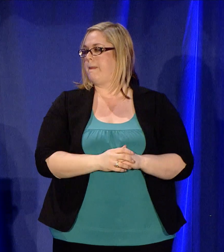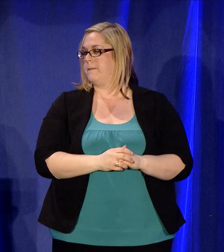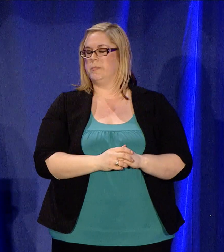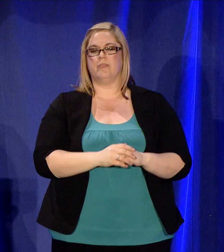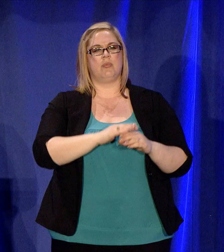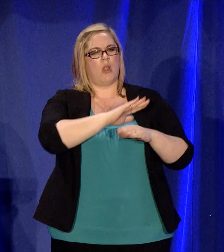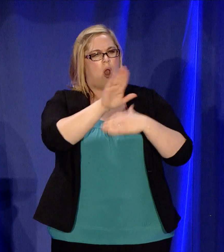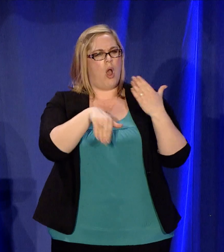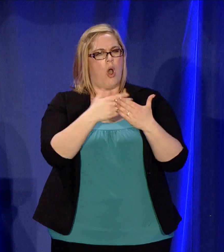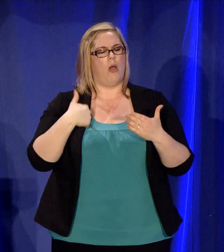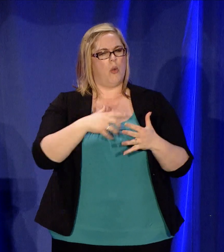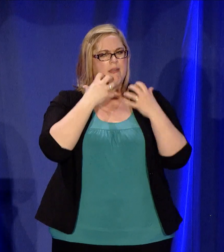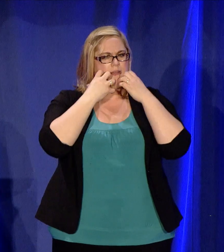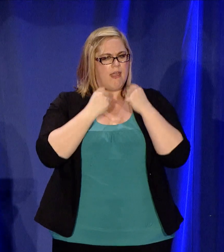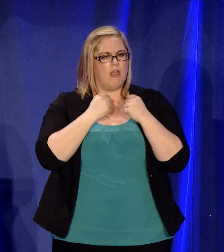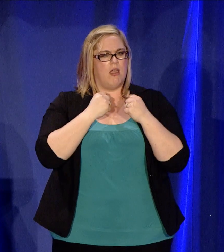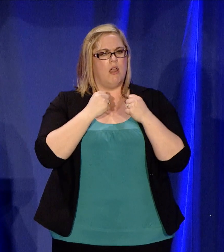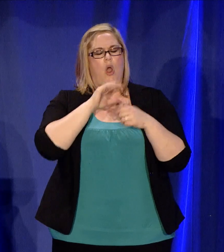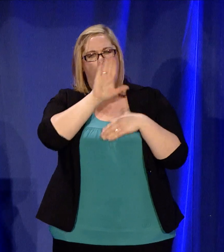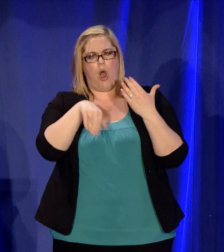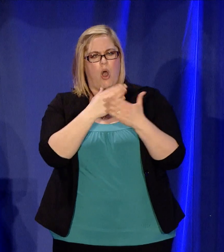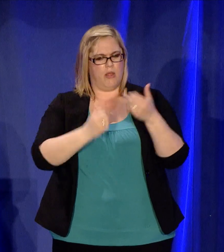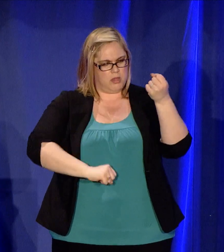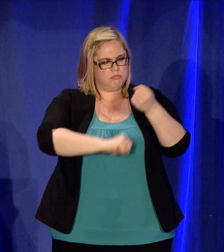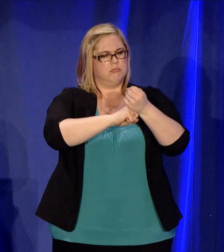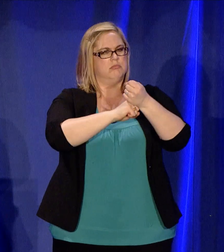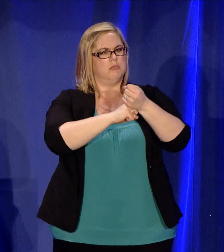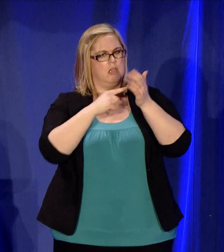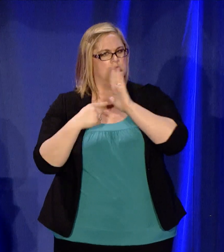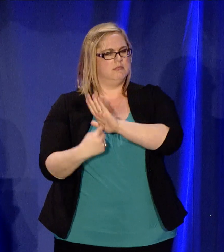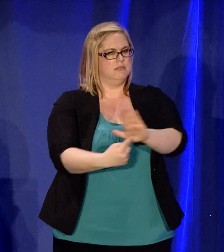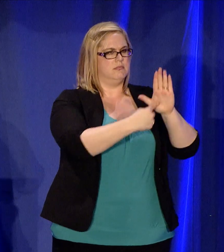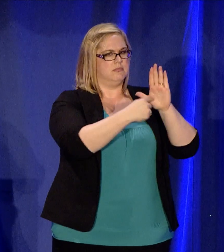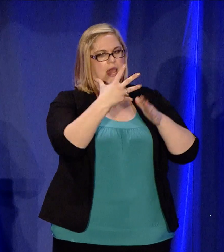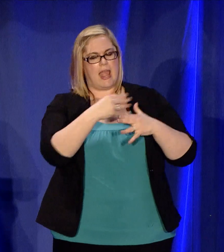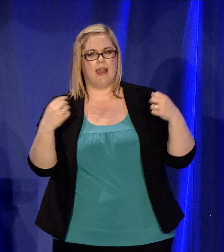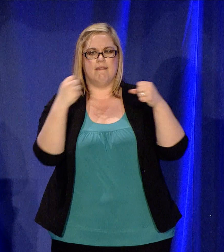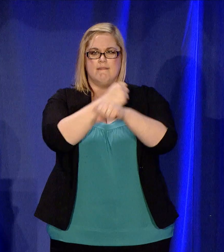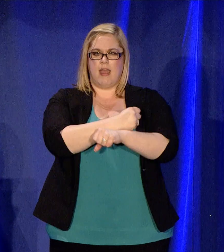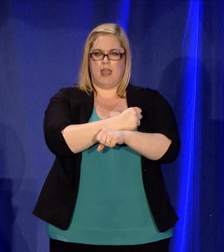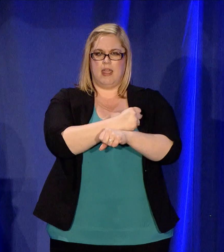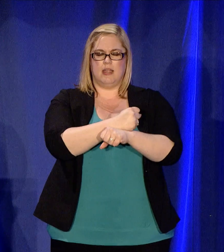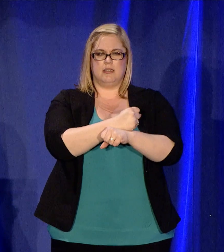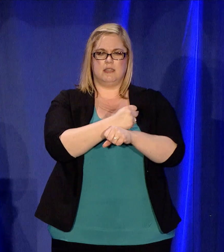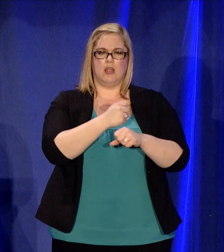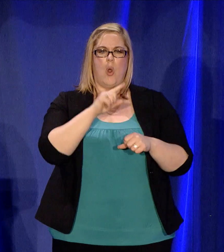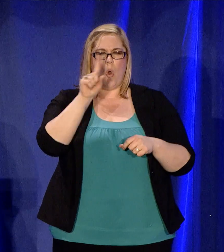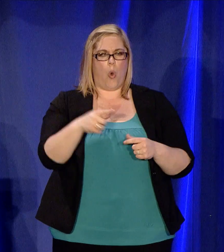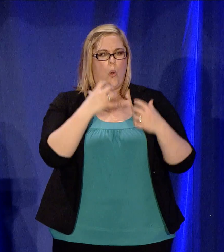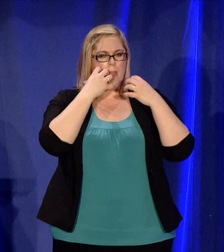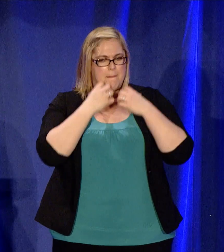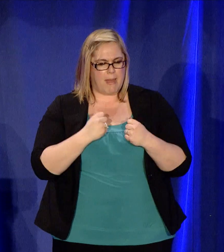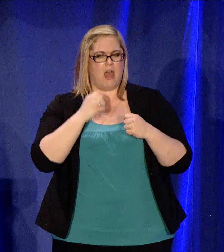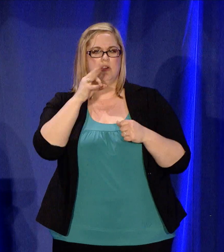All that we care for, all that we stand for and fight for, matters little if we